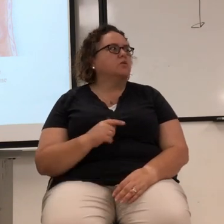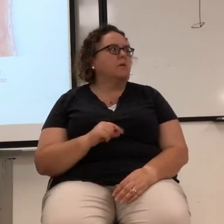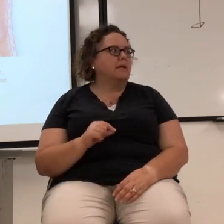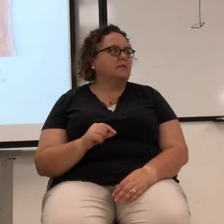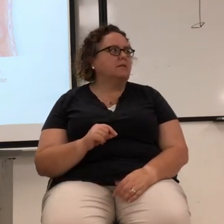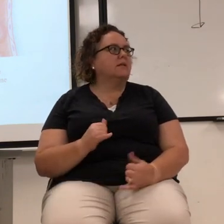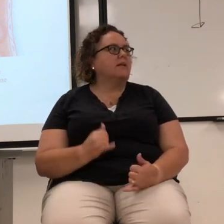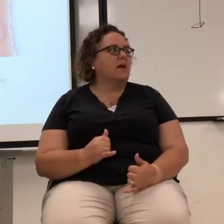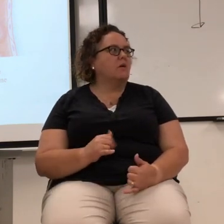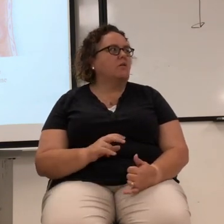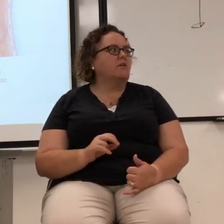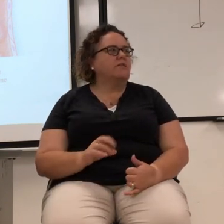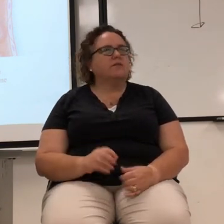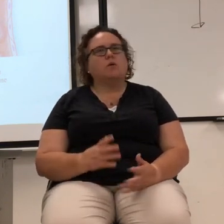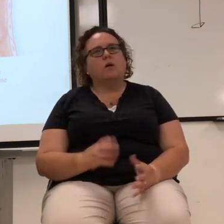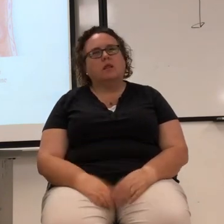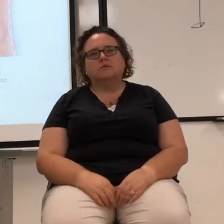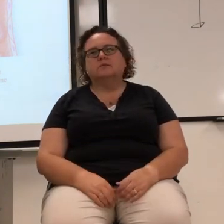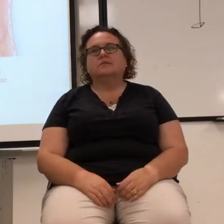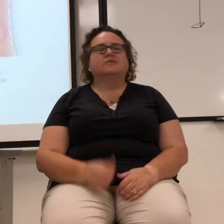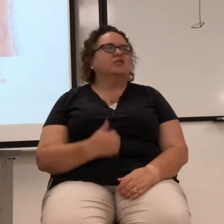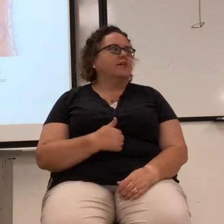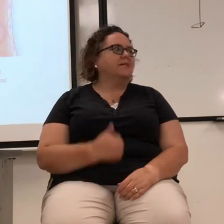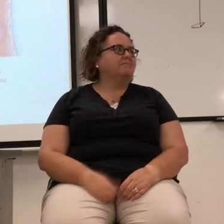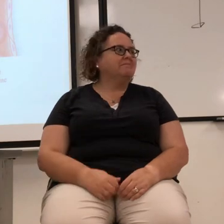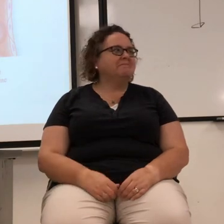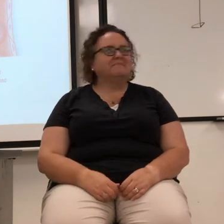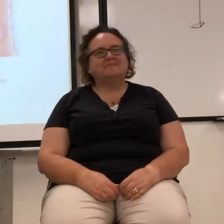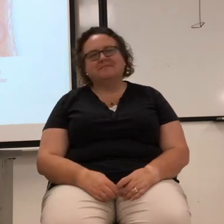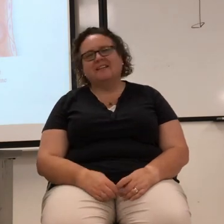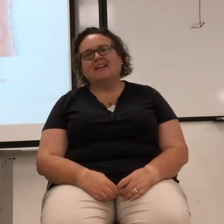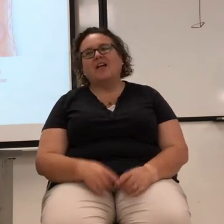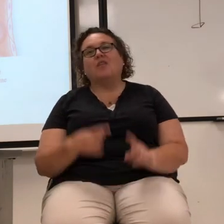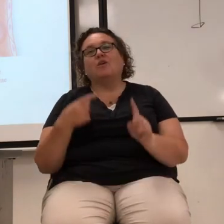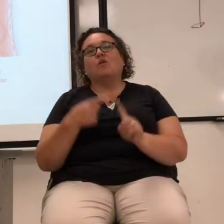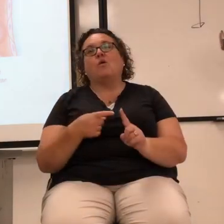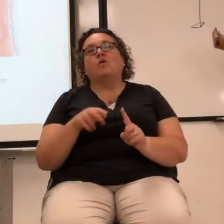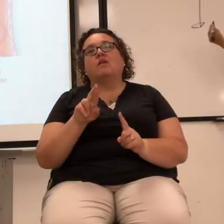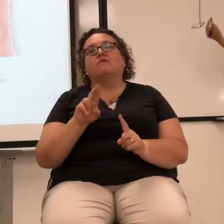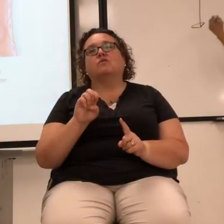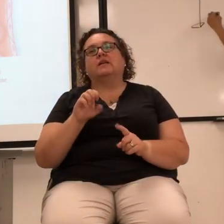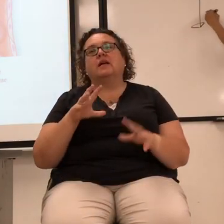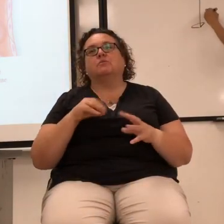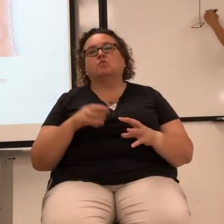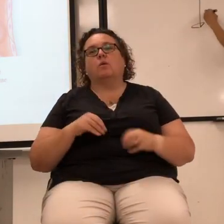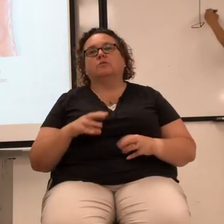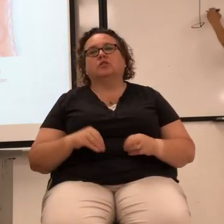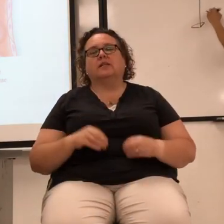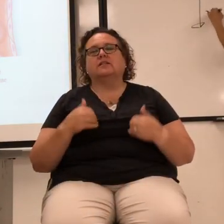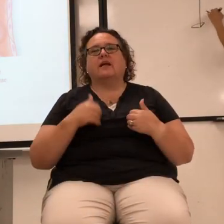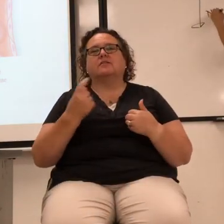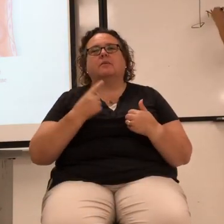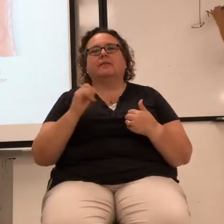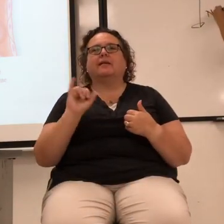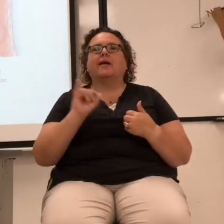Paratubular capillary. And the goal of reabsorption is to take something, say